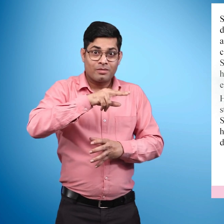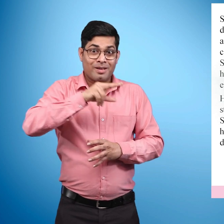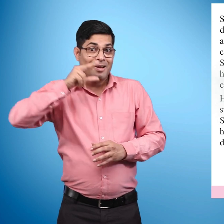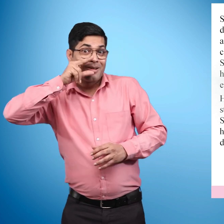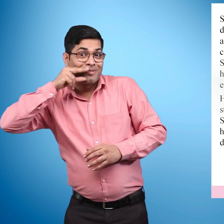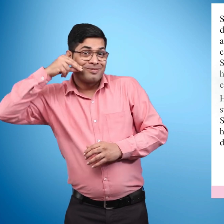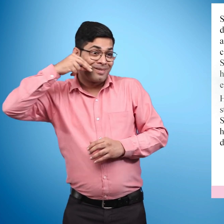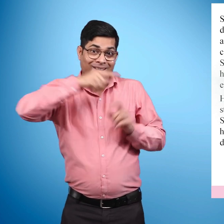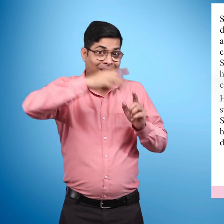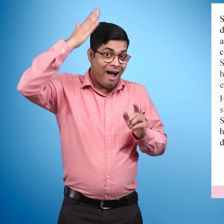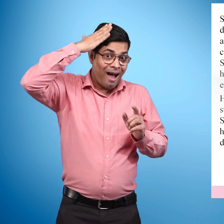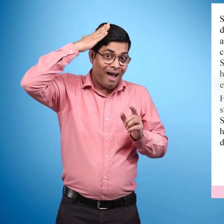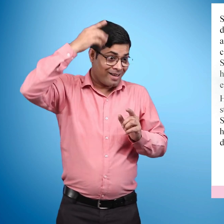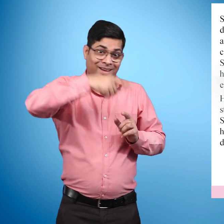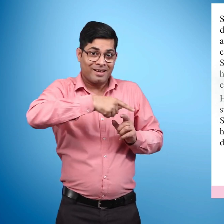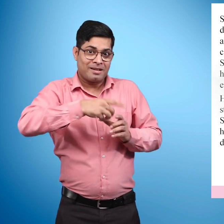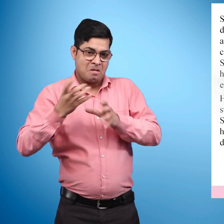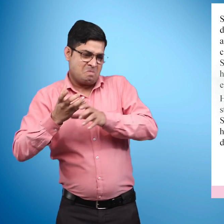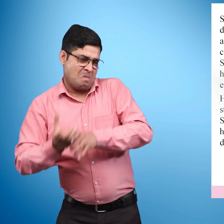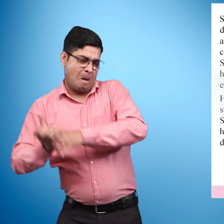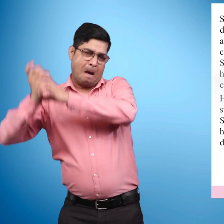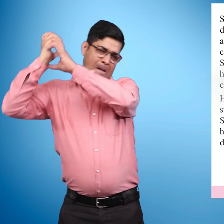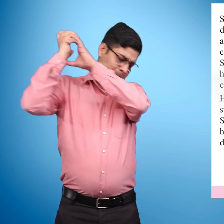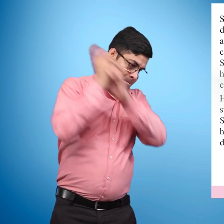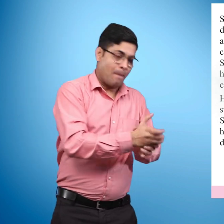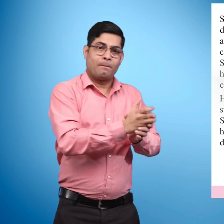He brought the club down on what he thought was Vijay Singh's head.